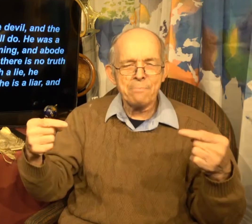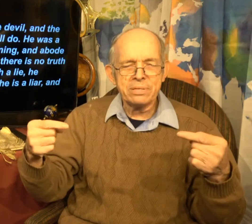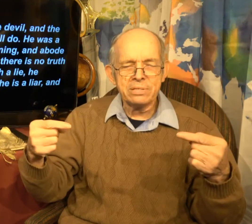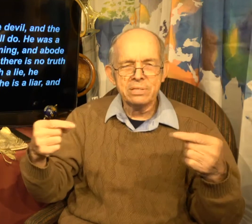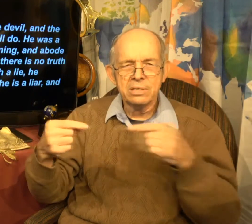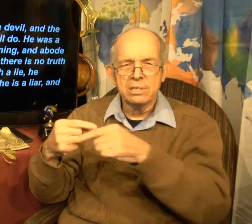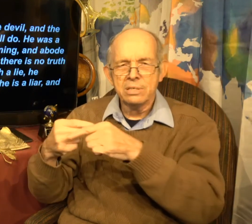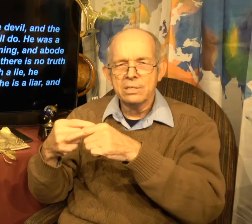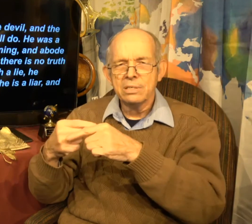obvious.